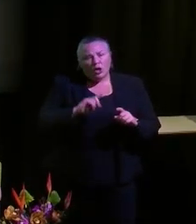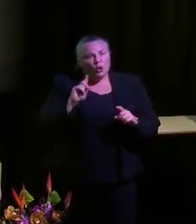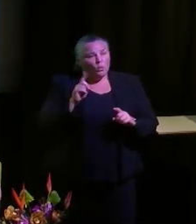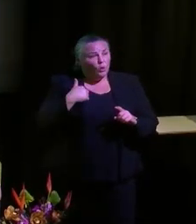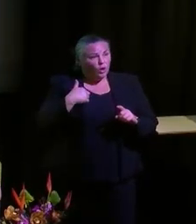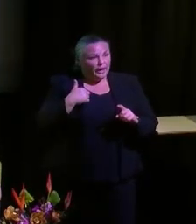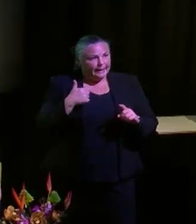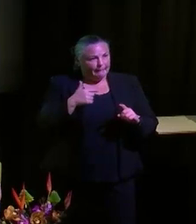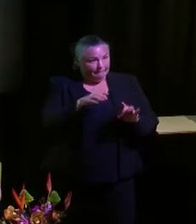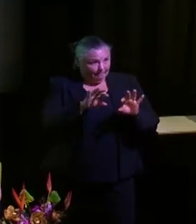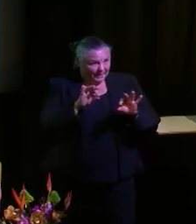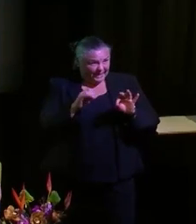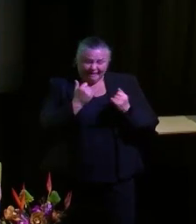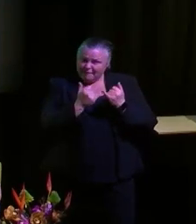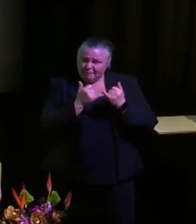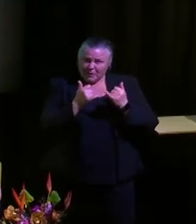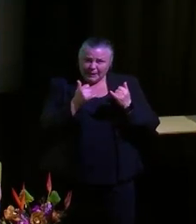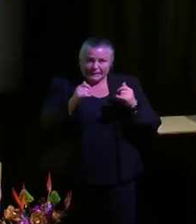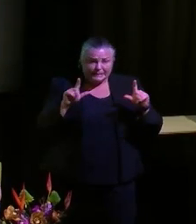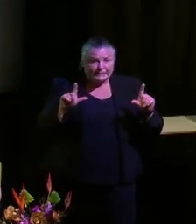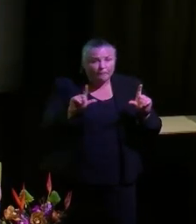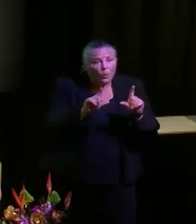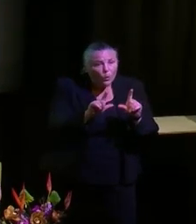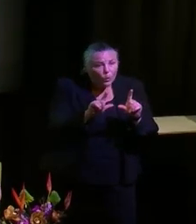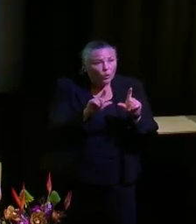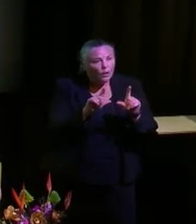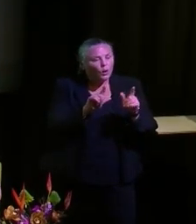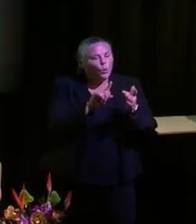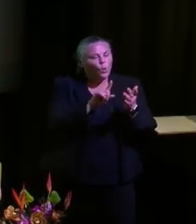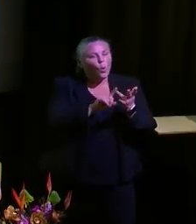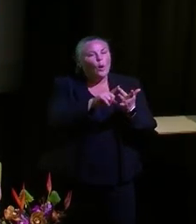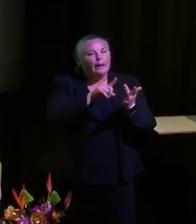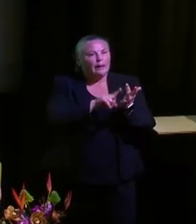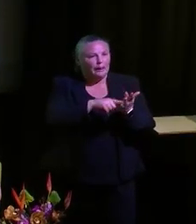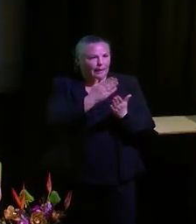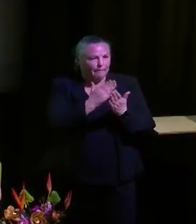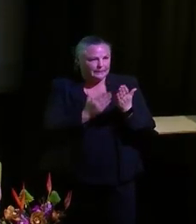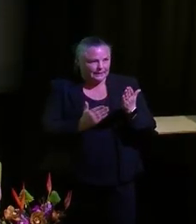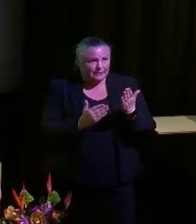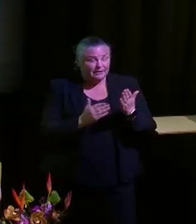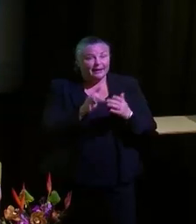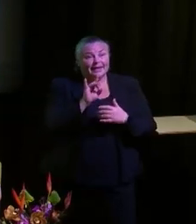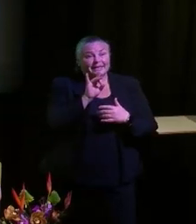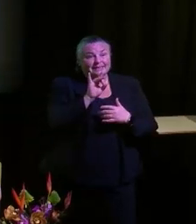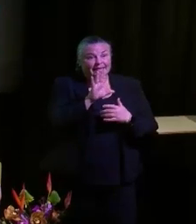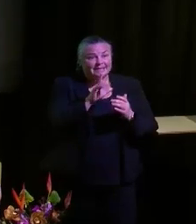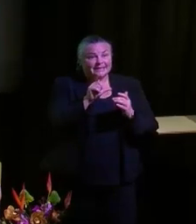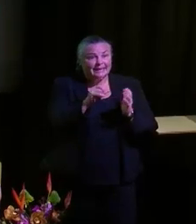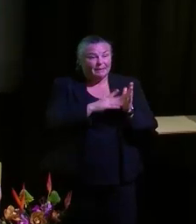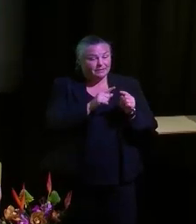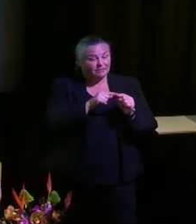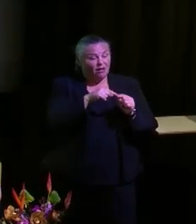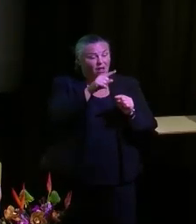are actually extremely small oil paintings. So like I mentioned, they're 10 centimetres high by 13 centimetres